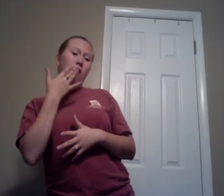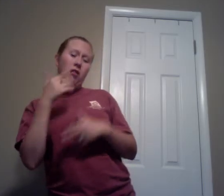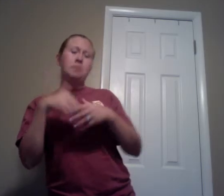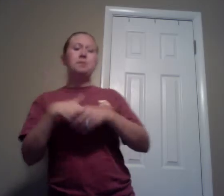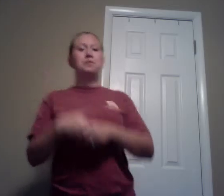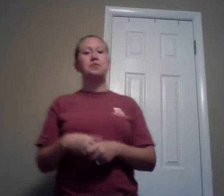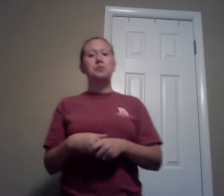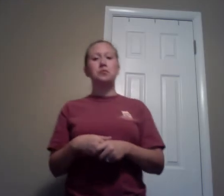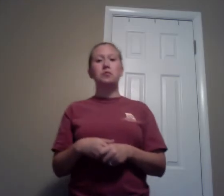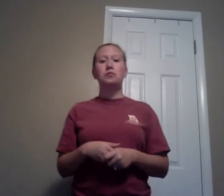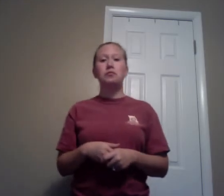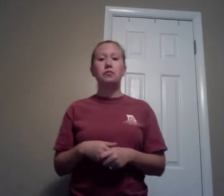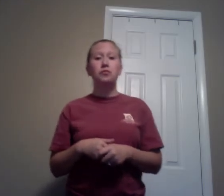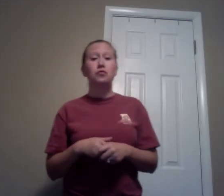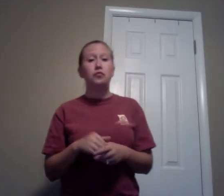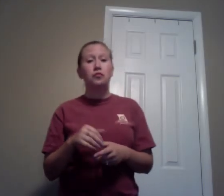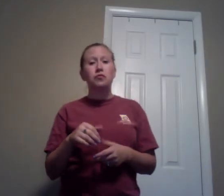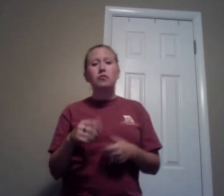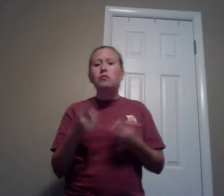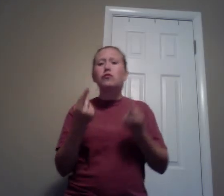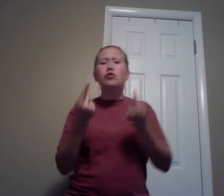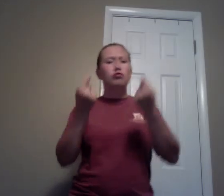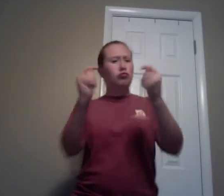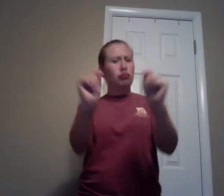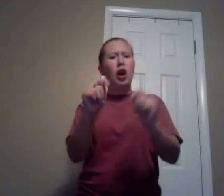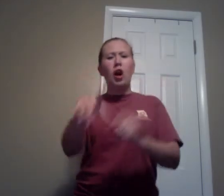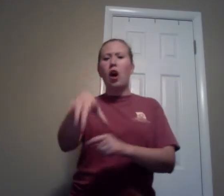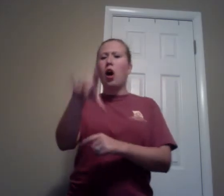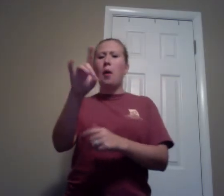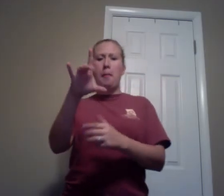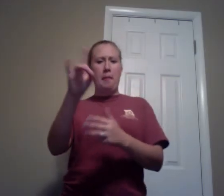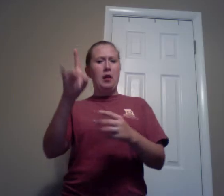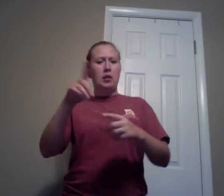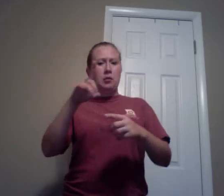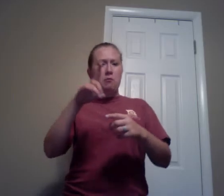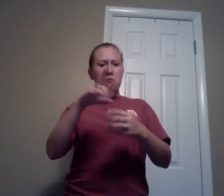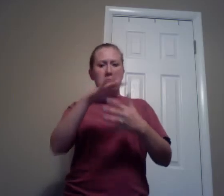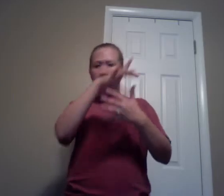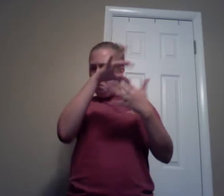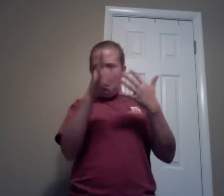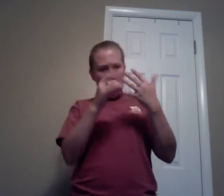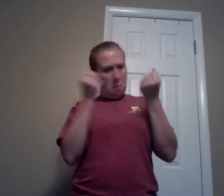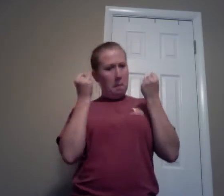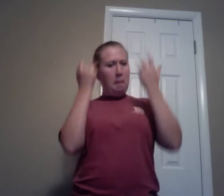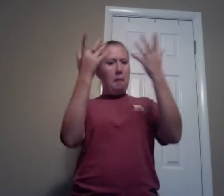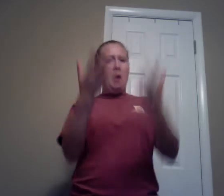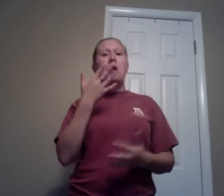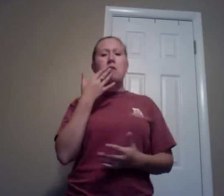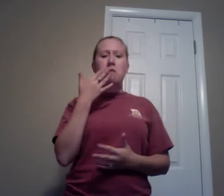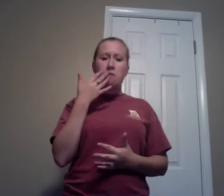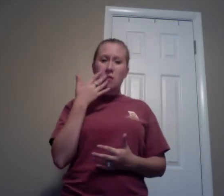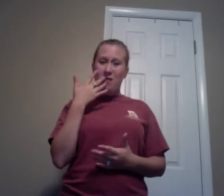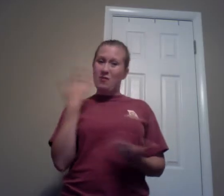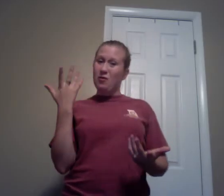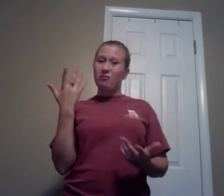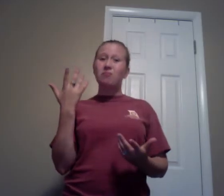you only use one flavor, you will probably never want to drink anything that flavor again for a good long time.